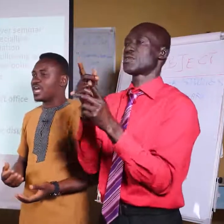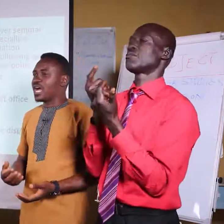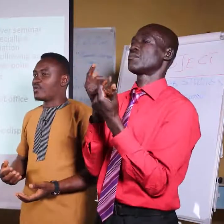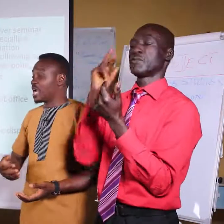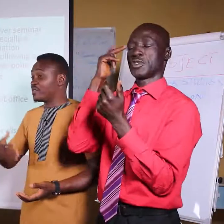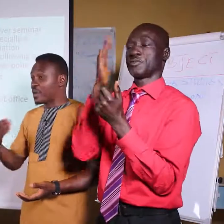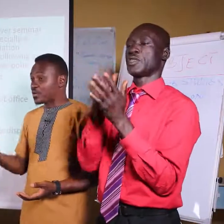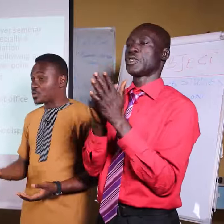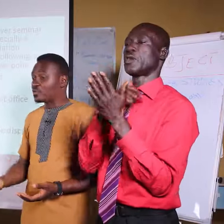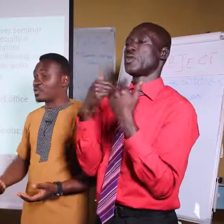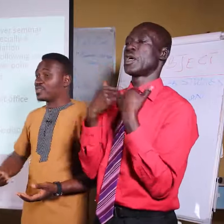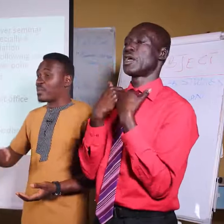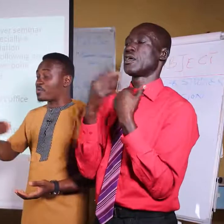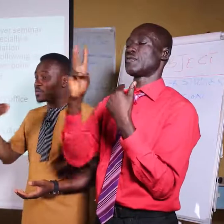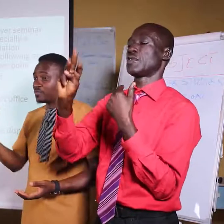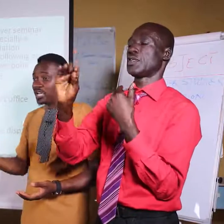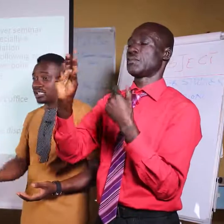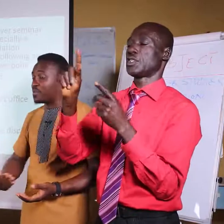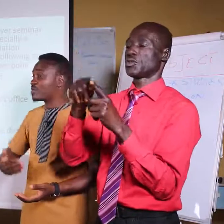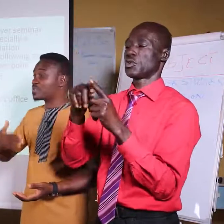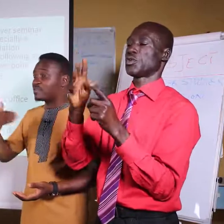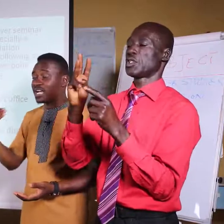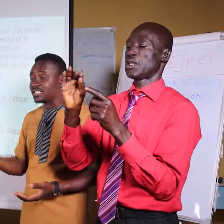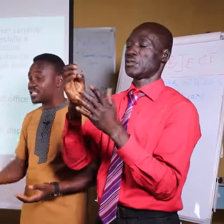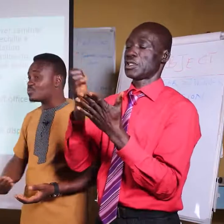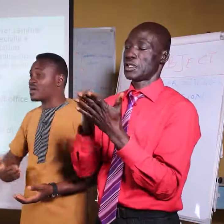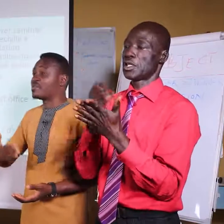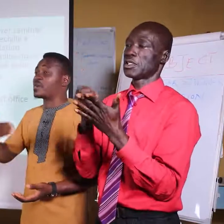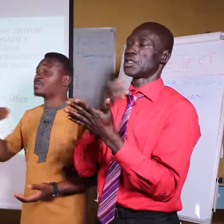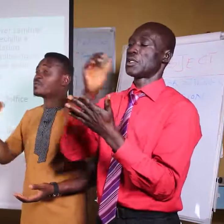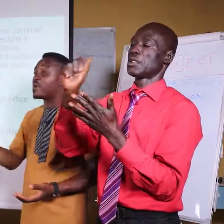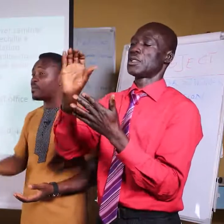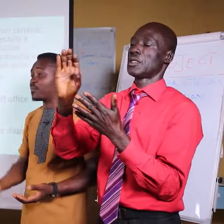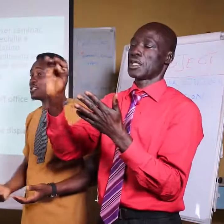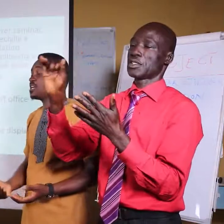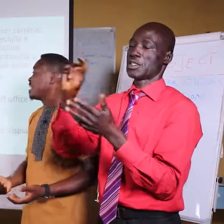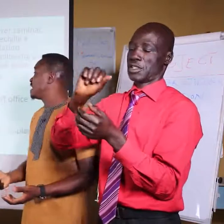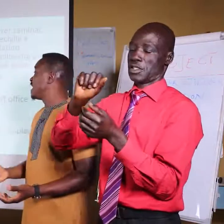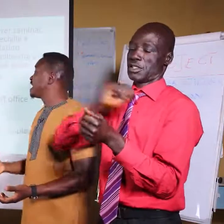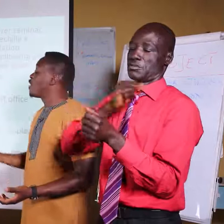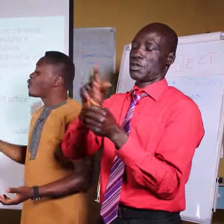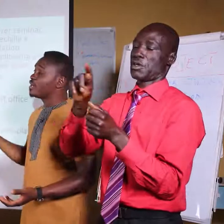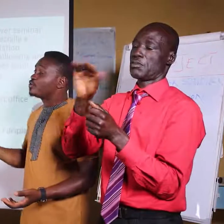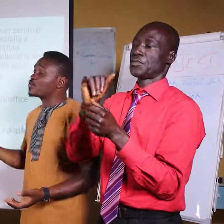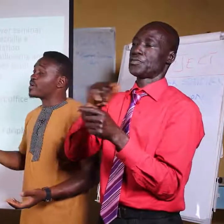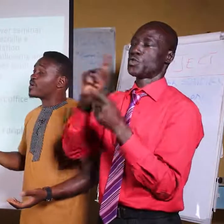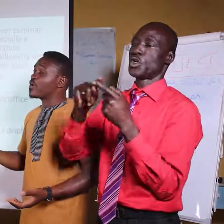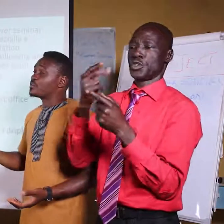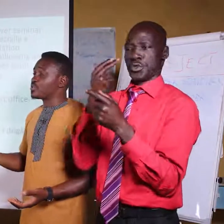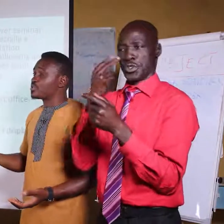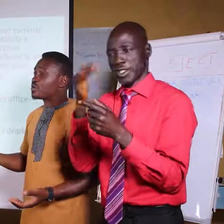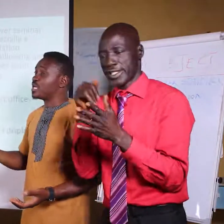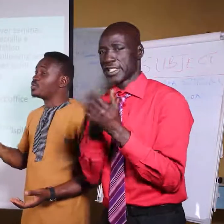Purposes. And we have the Microsoft Word, the Microsoft Excel, Microsoft Access, we have the Microsoft PowerPoint. Then when those